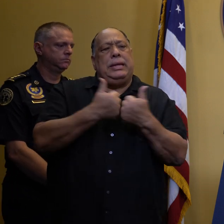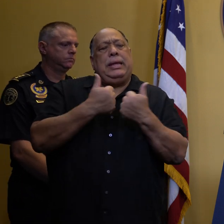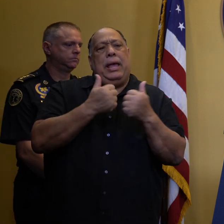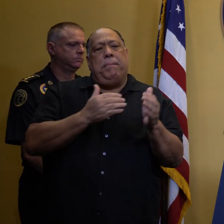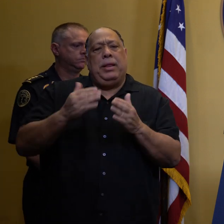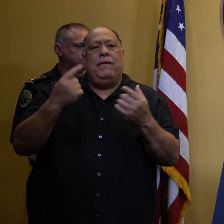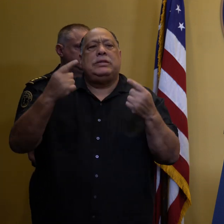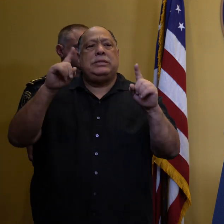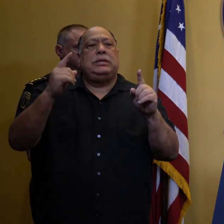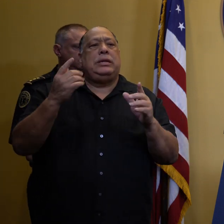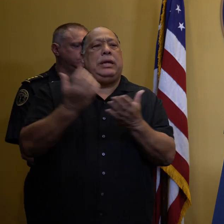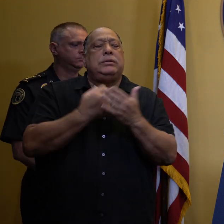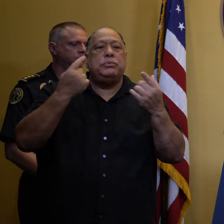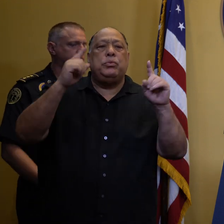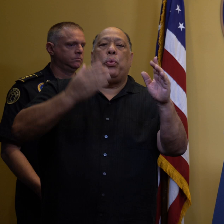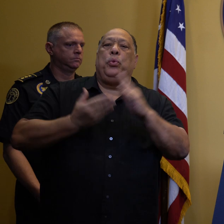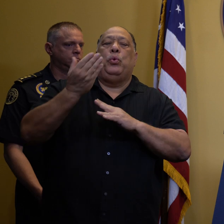for success in getting us through this heat.